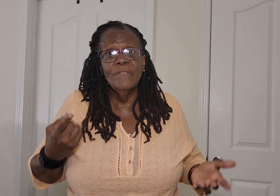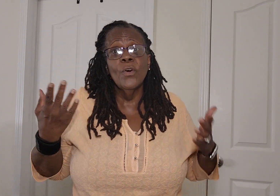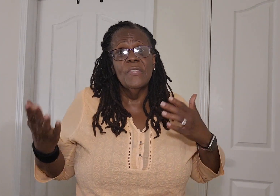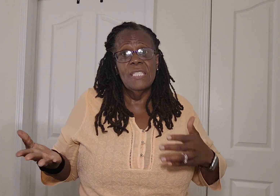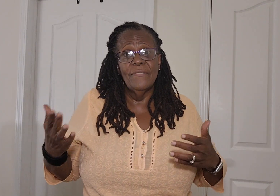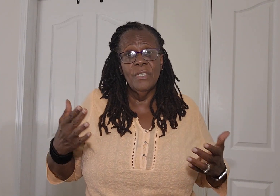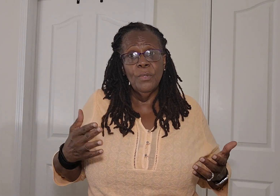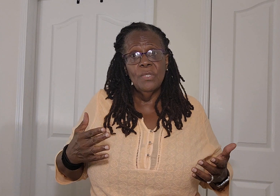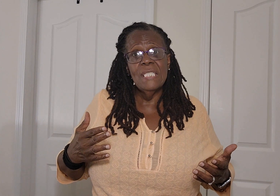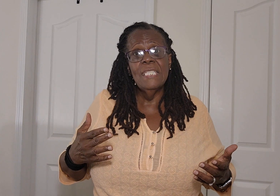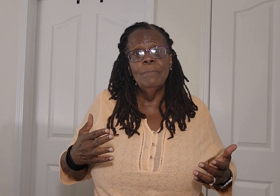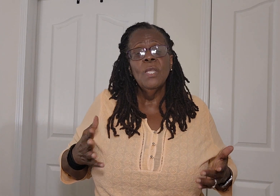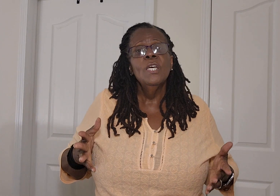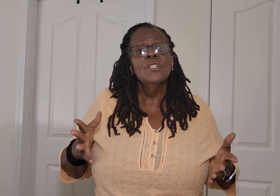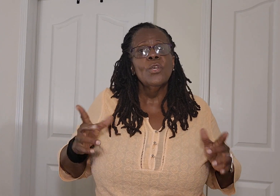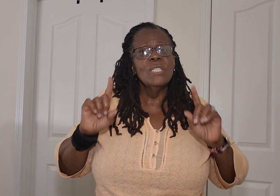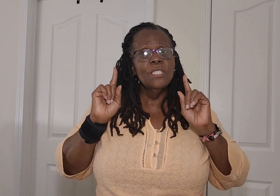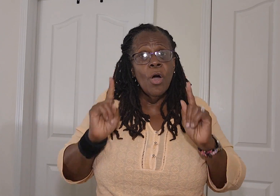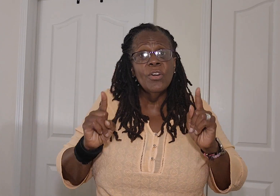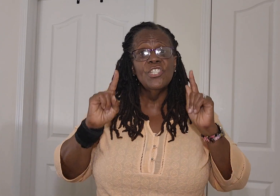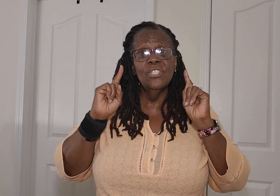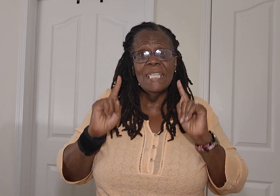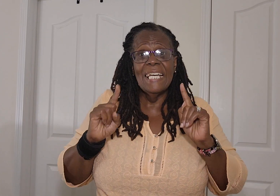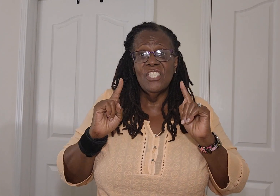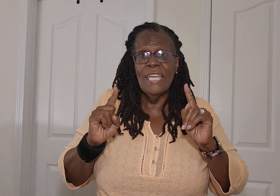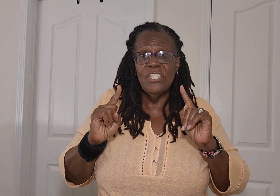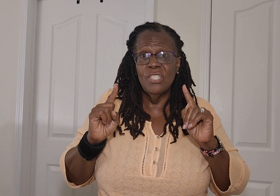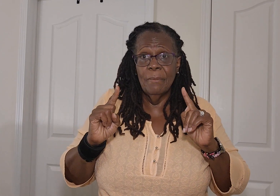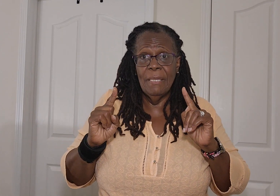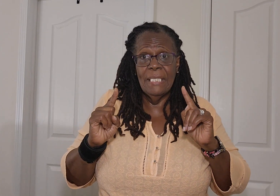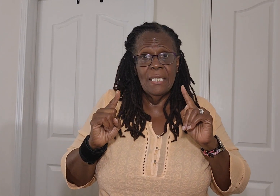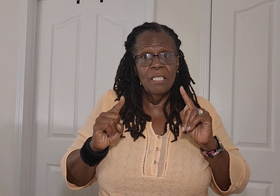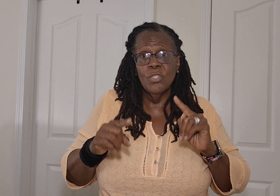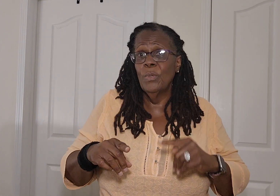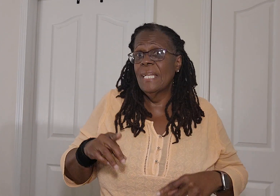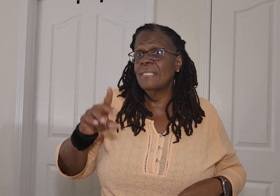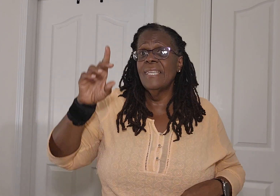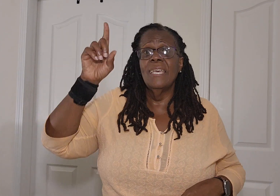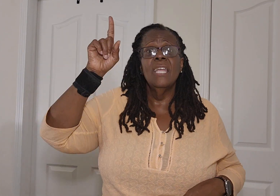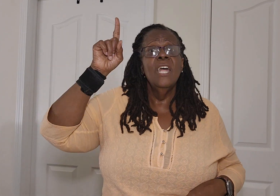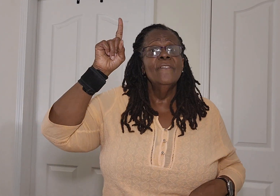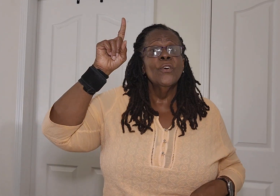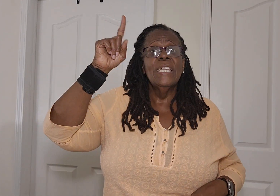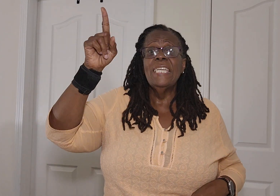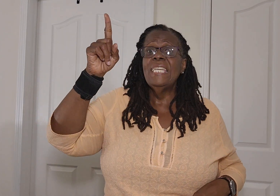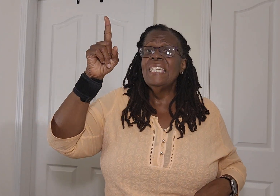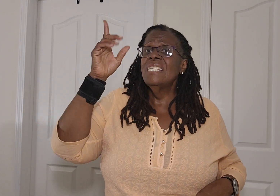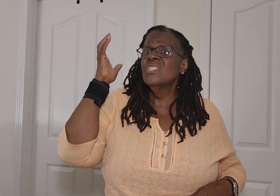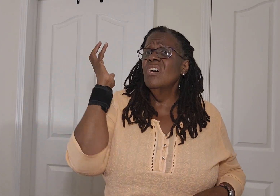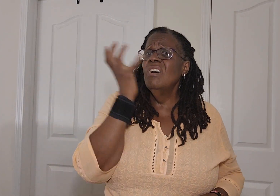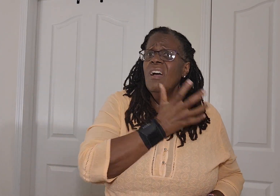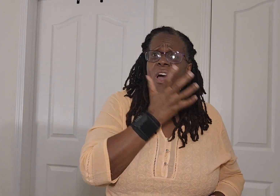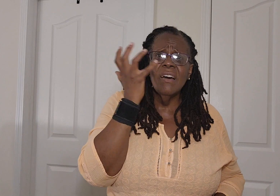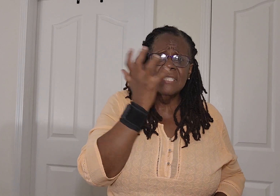for the deaf community. So as long as you're not changing the meaning. So when I say, for he is